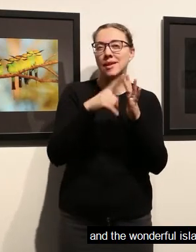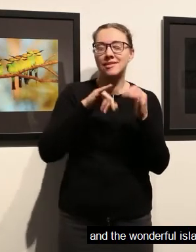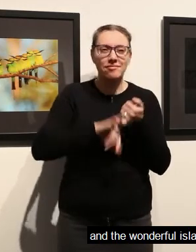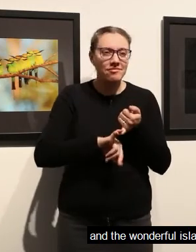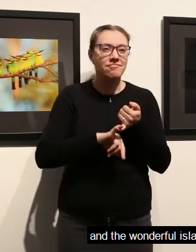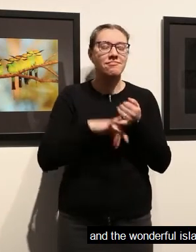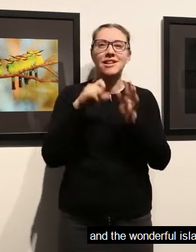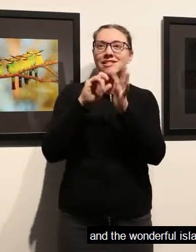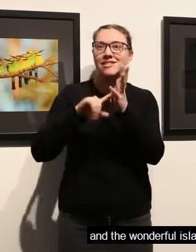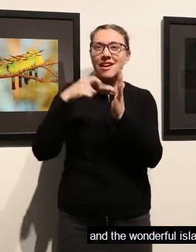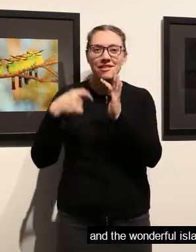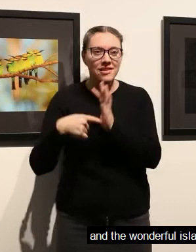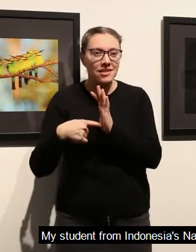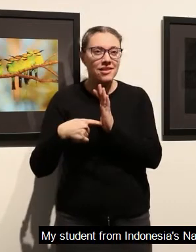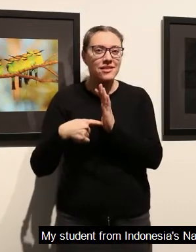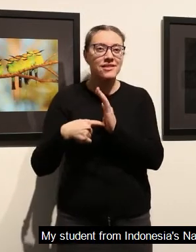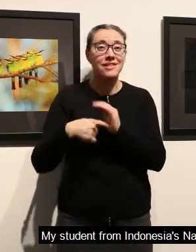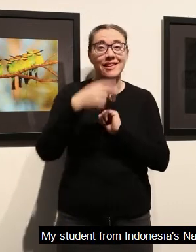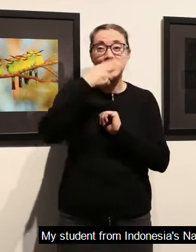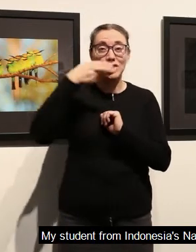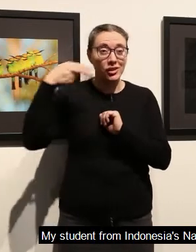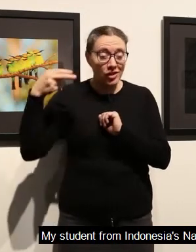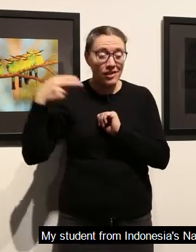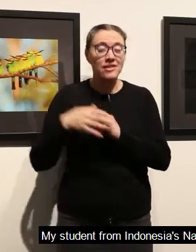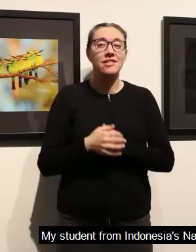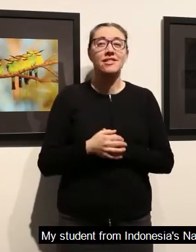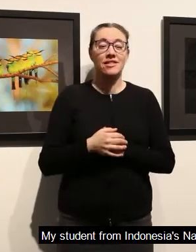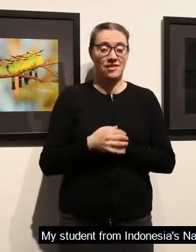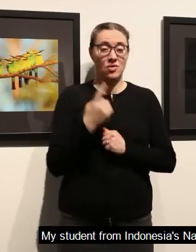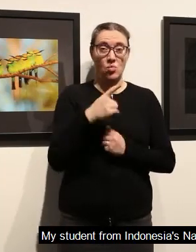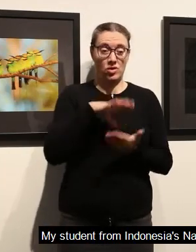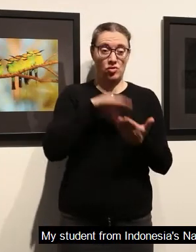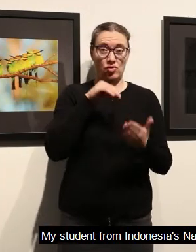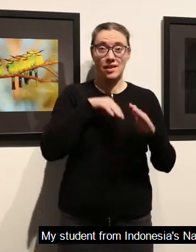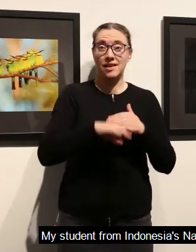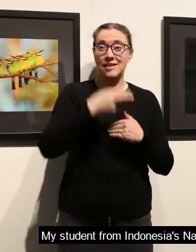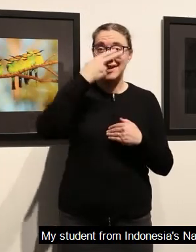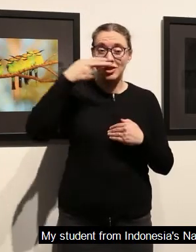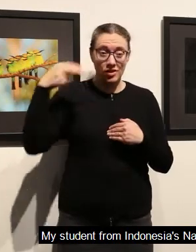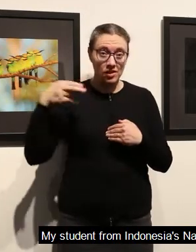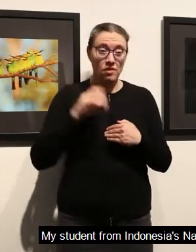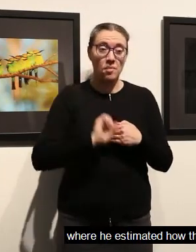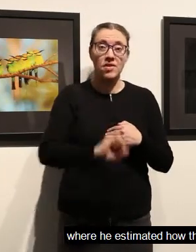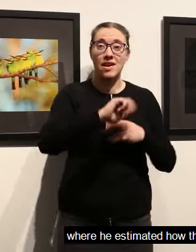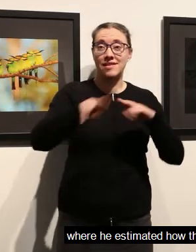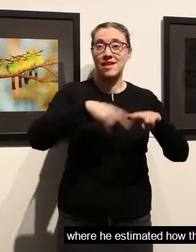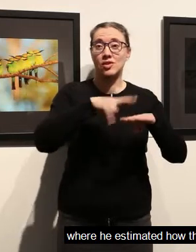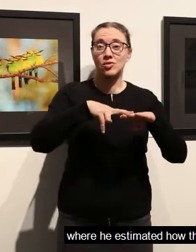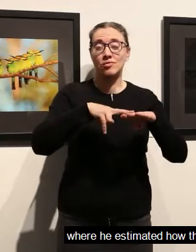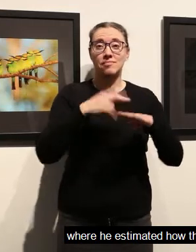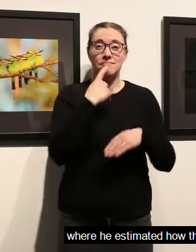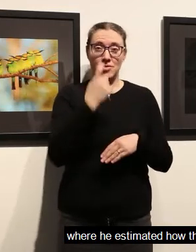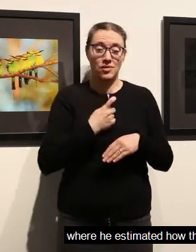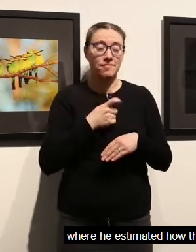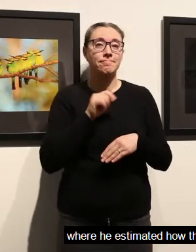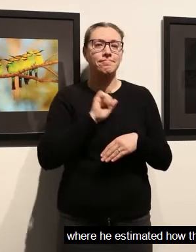of Fiji and Indonesia. My student from Indonesia's National Museum just finished a study where he